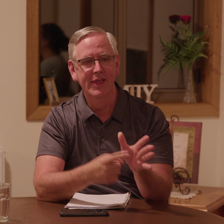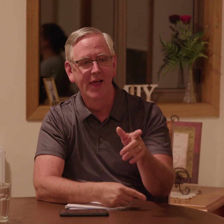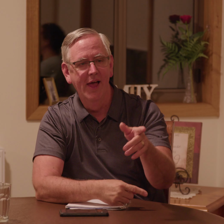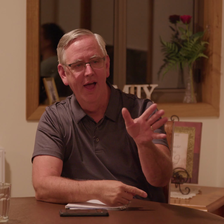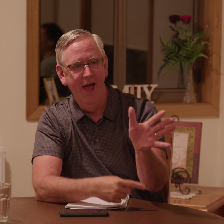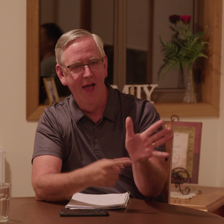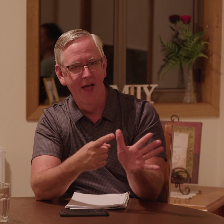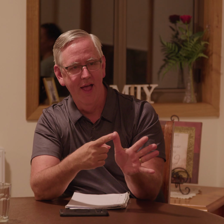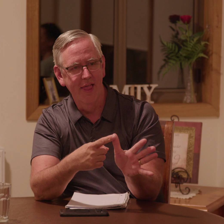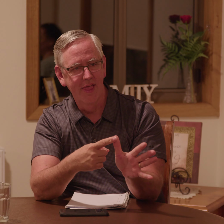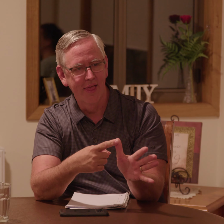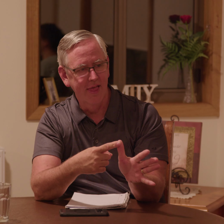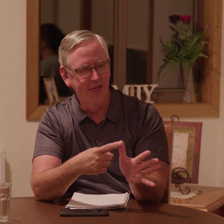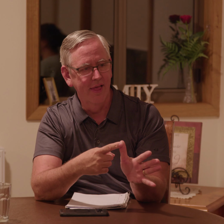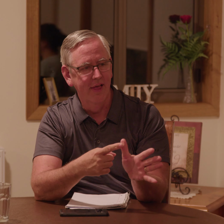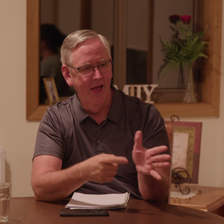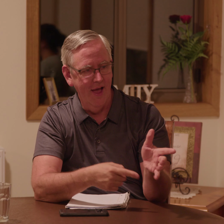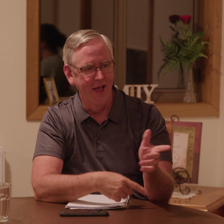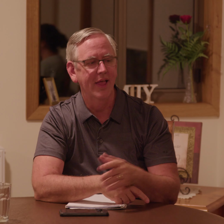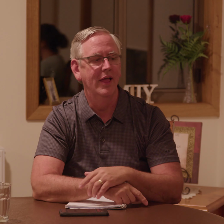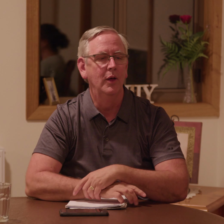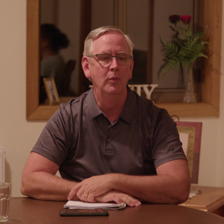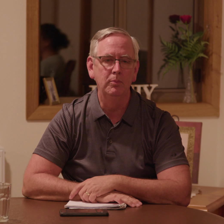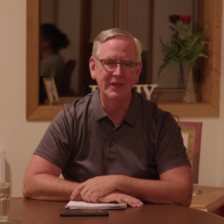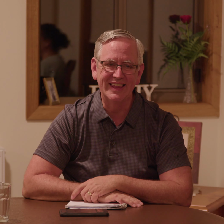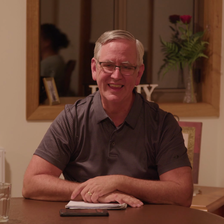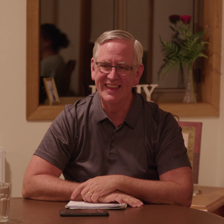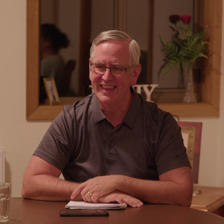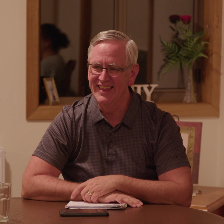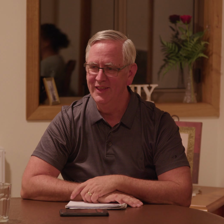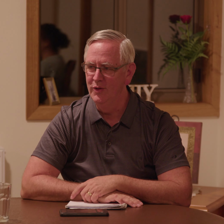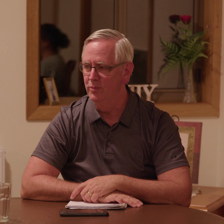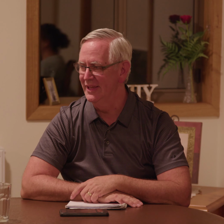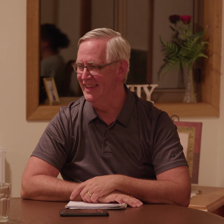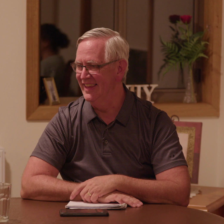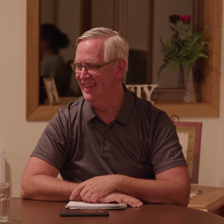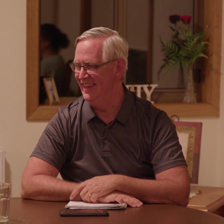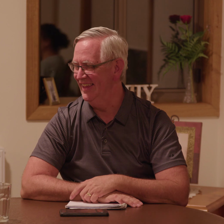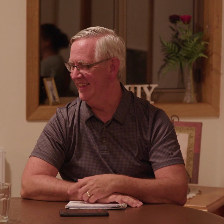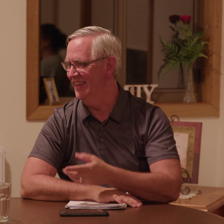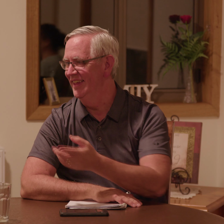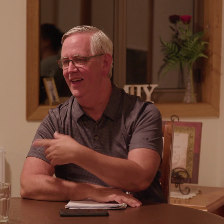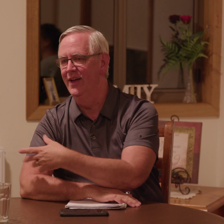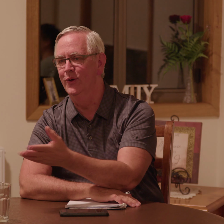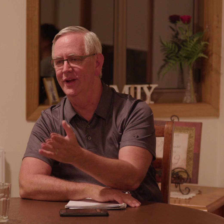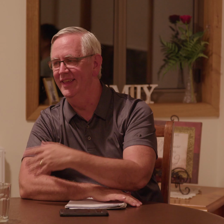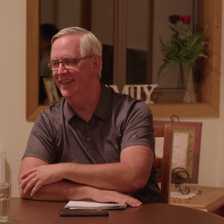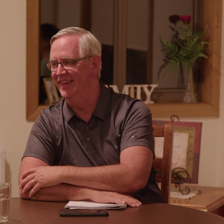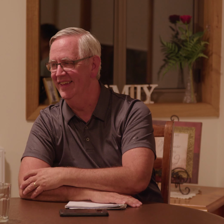A. A. See it? I shouldn't mind. What? C. Here, do